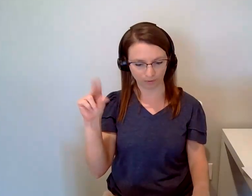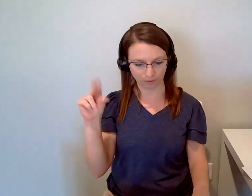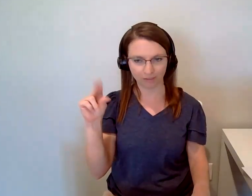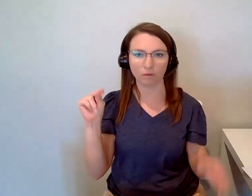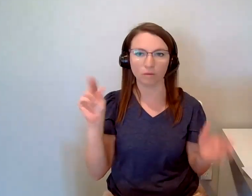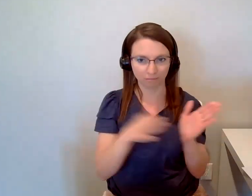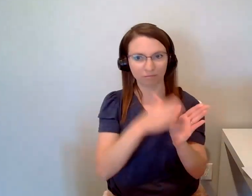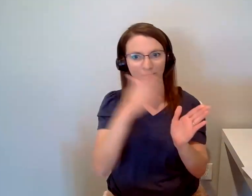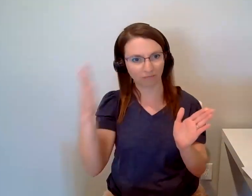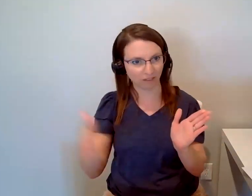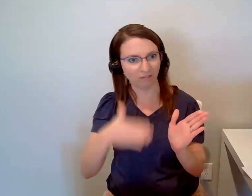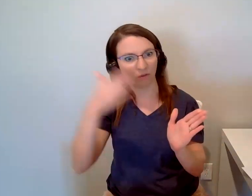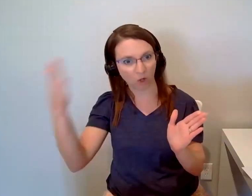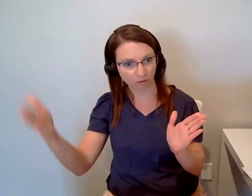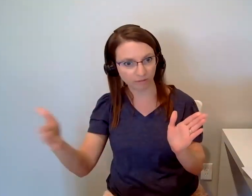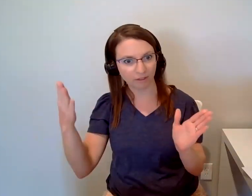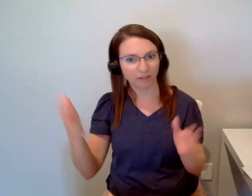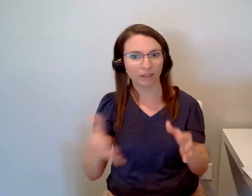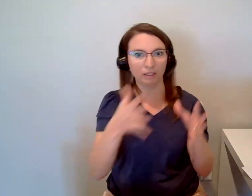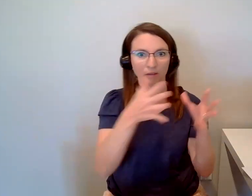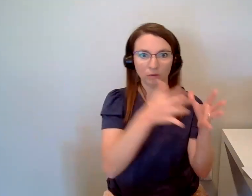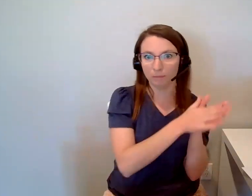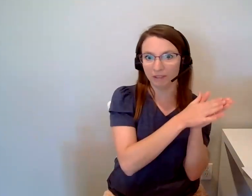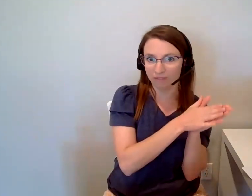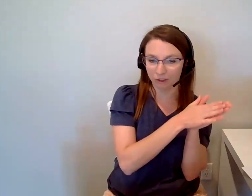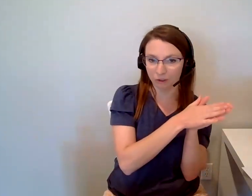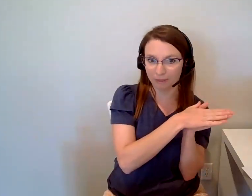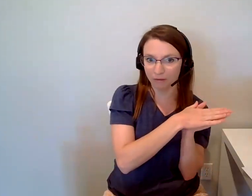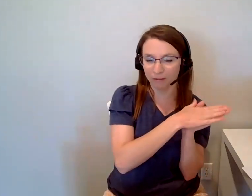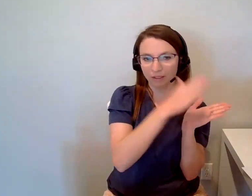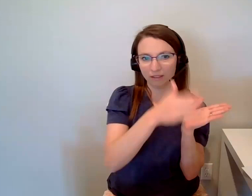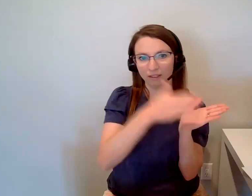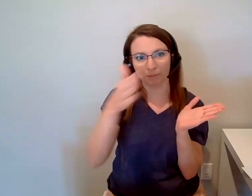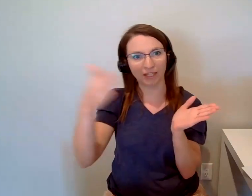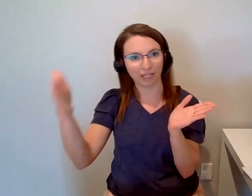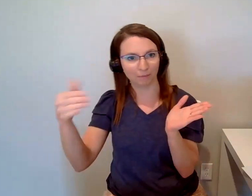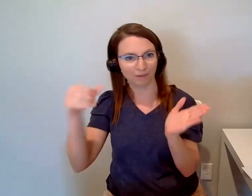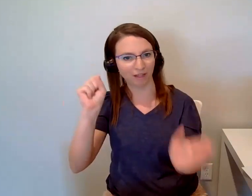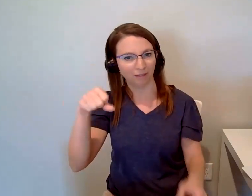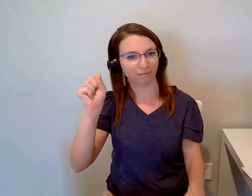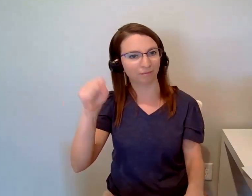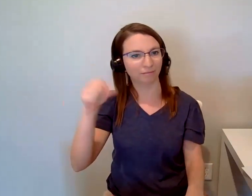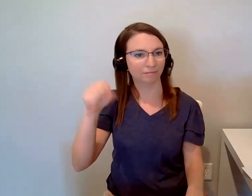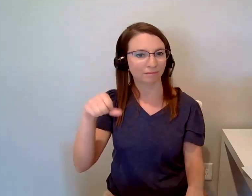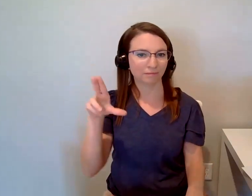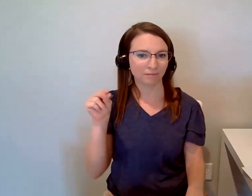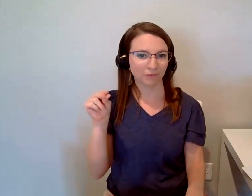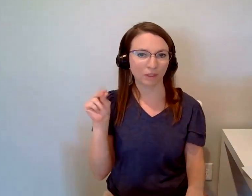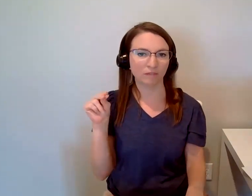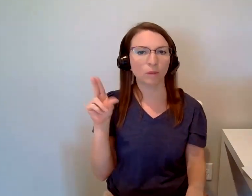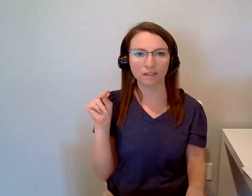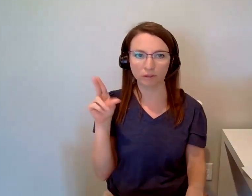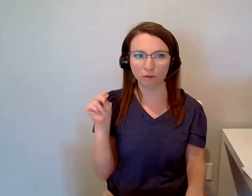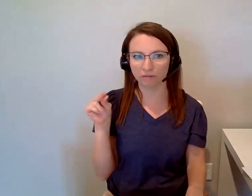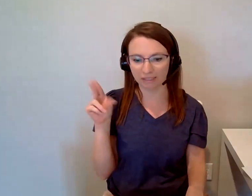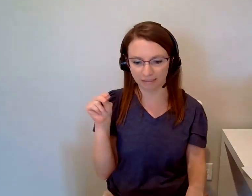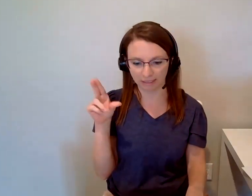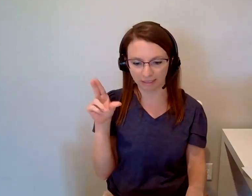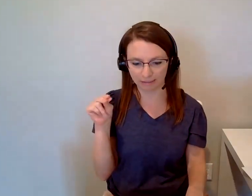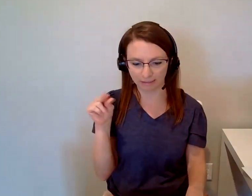Right? So it evolved. It used to be fingerspelled, and then it became a sign. We have quite a few of these in ASL.